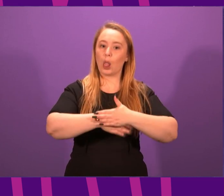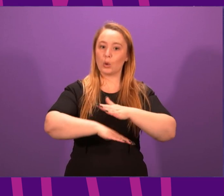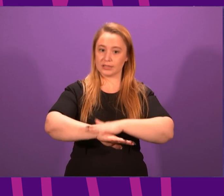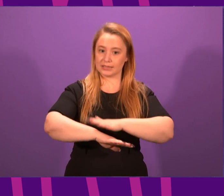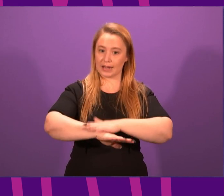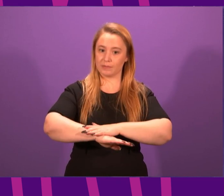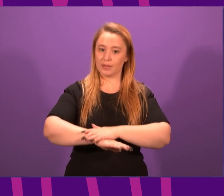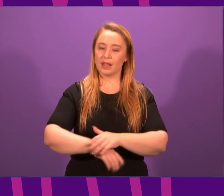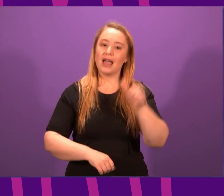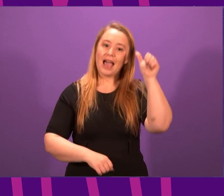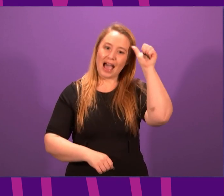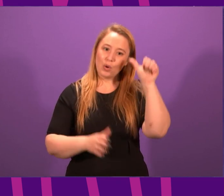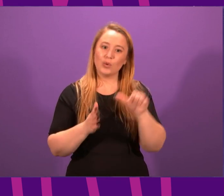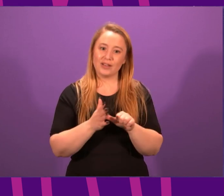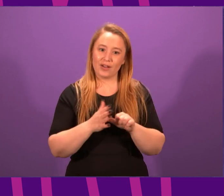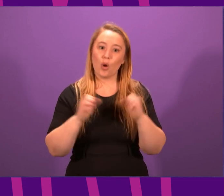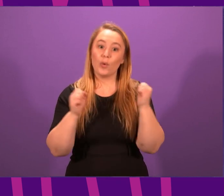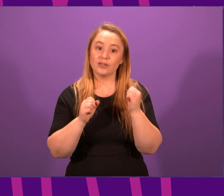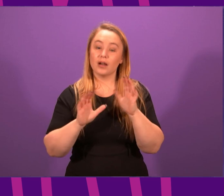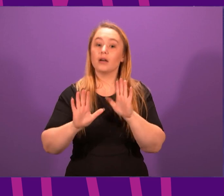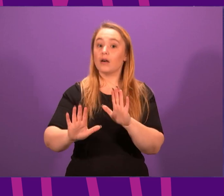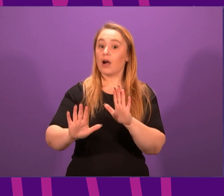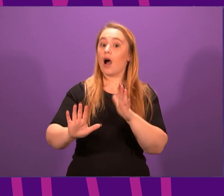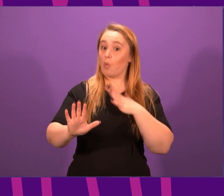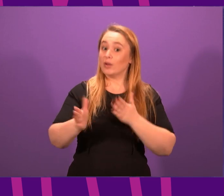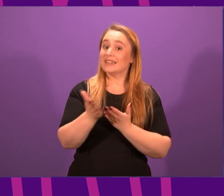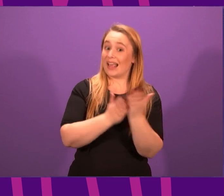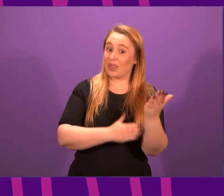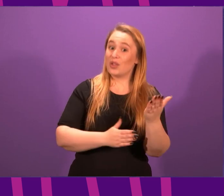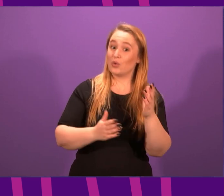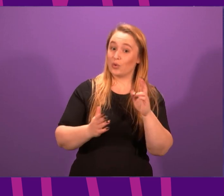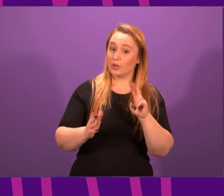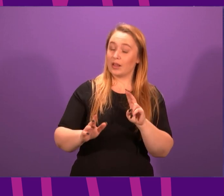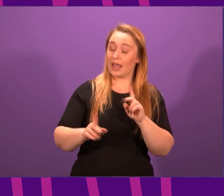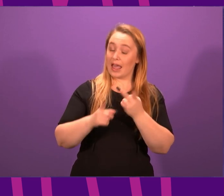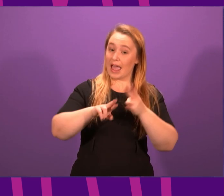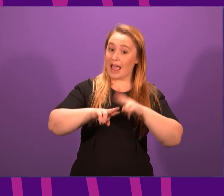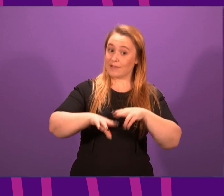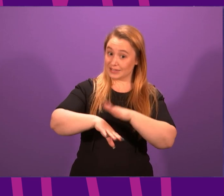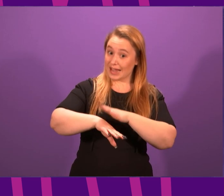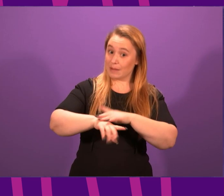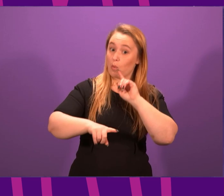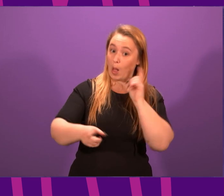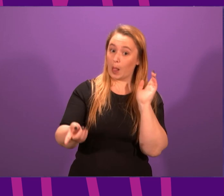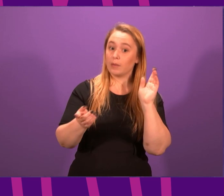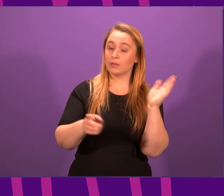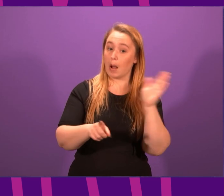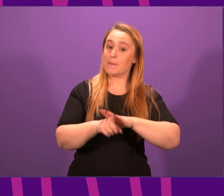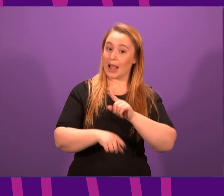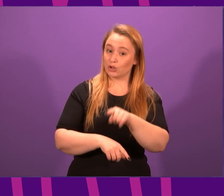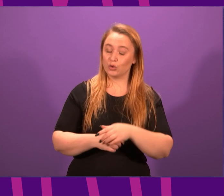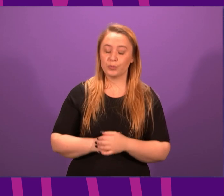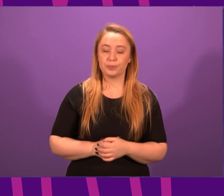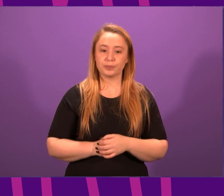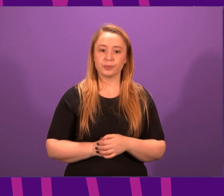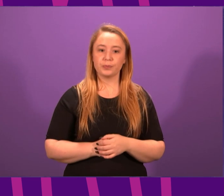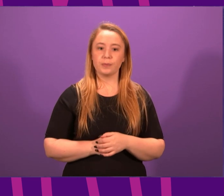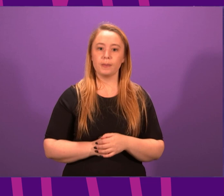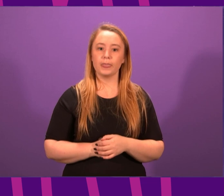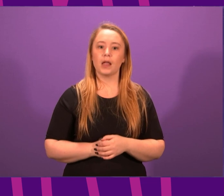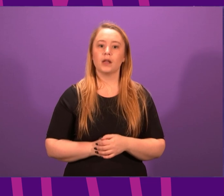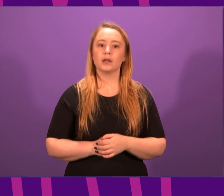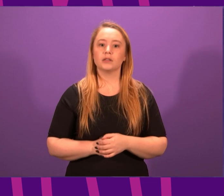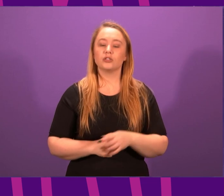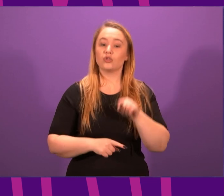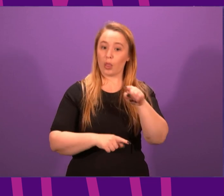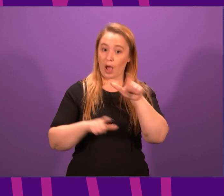this gets more difficult in winter. I'm going to make a bit of progress, if that's okay, and if I have time, I promise I will come back to you. That